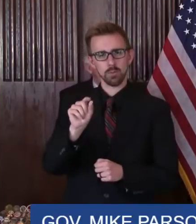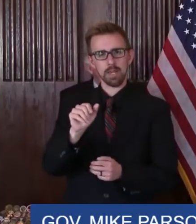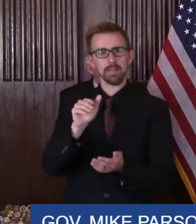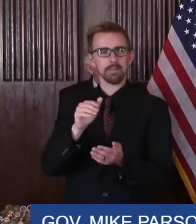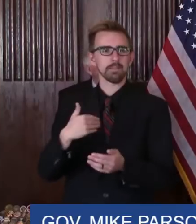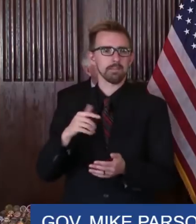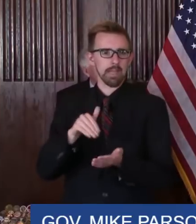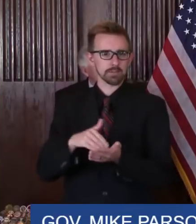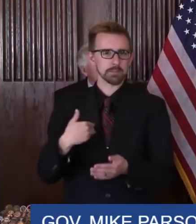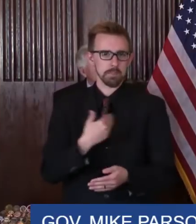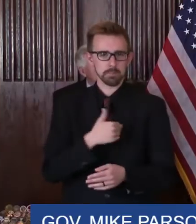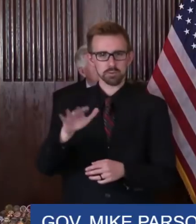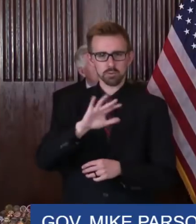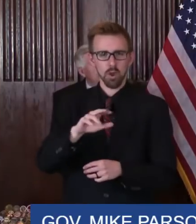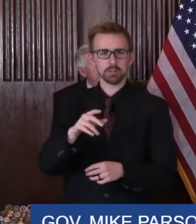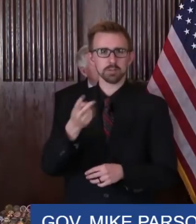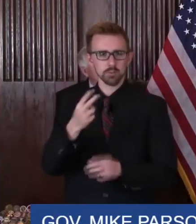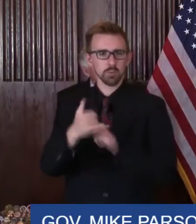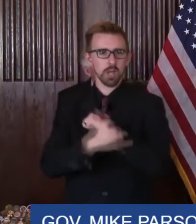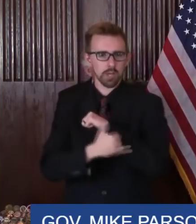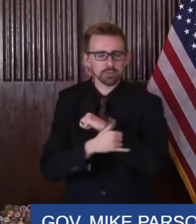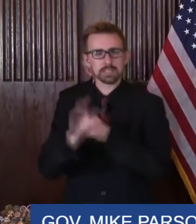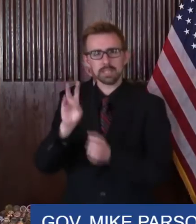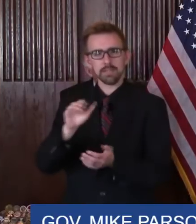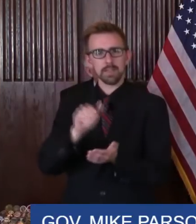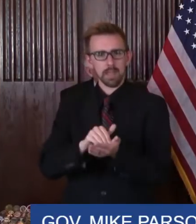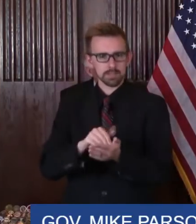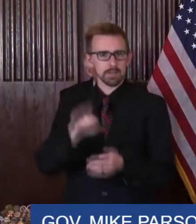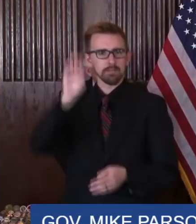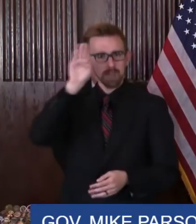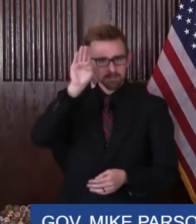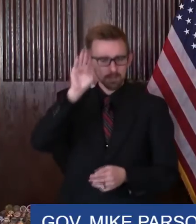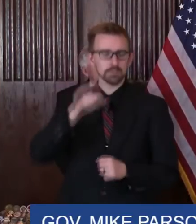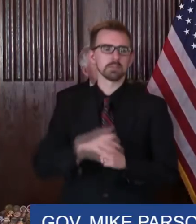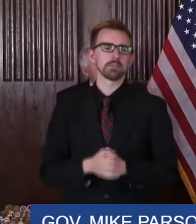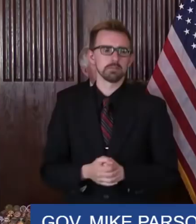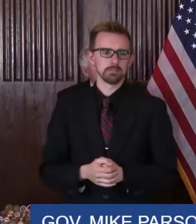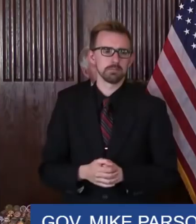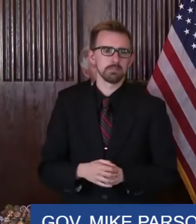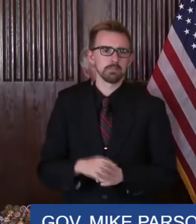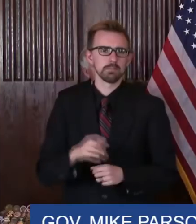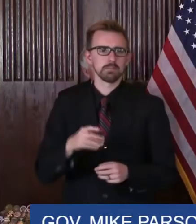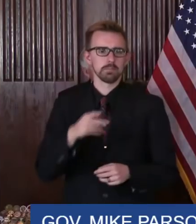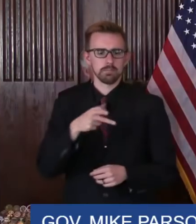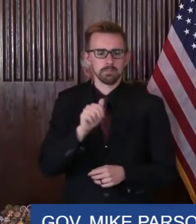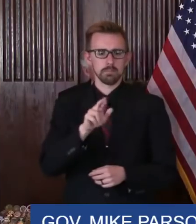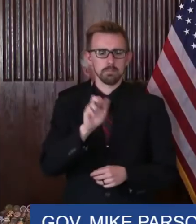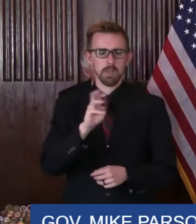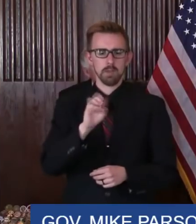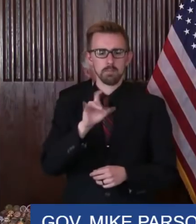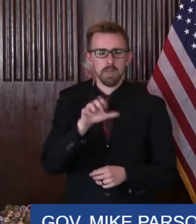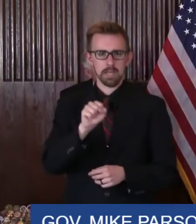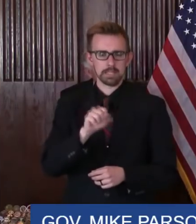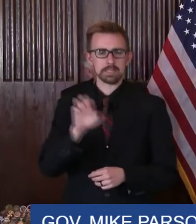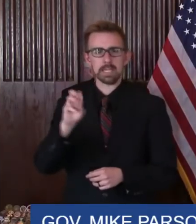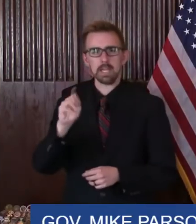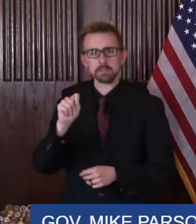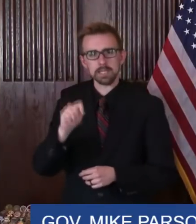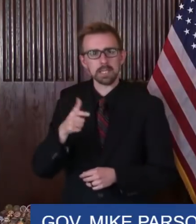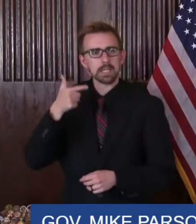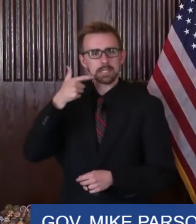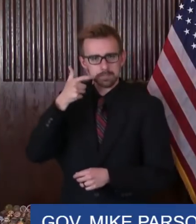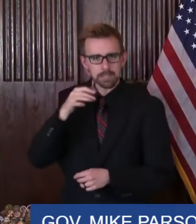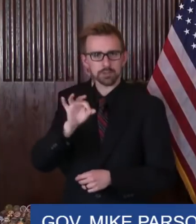members across 2 great countries, and our 7,000 firefighters, paramedics and EMTs and 911 dispatchers,